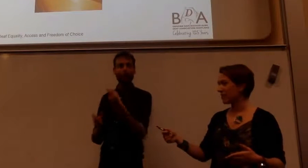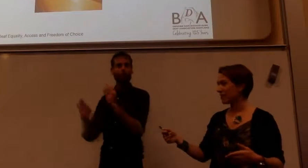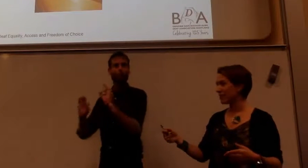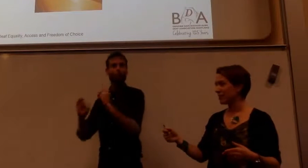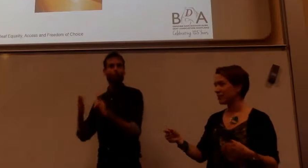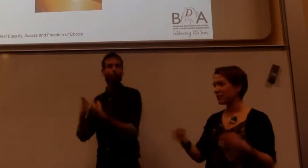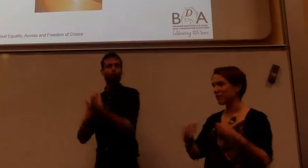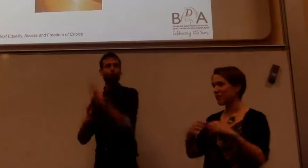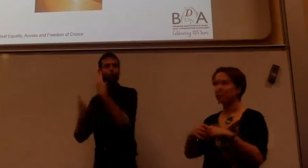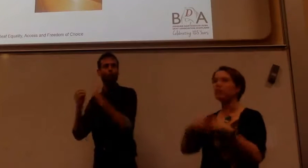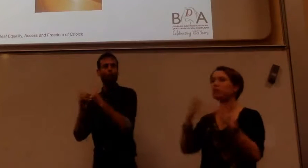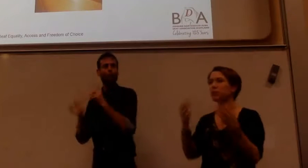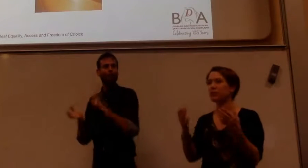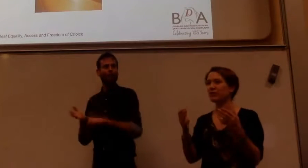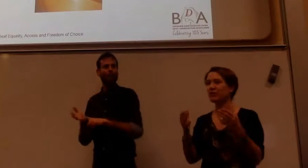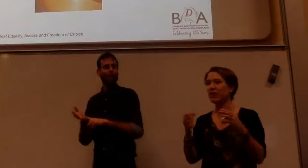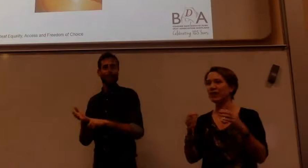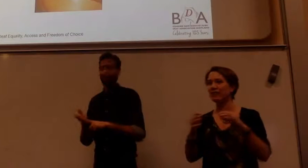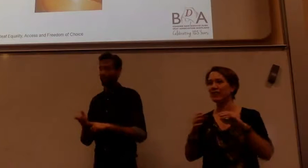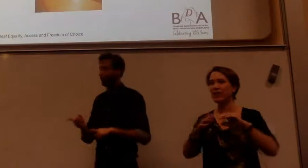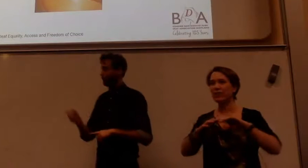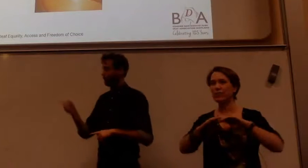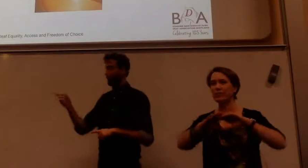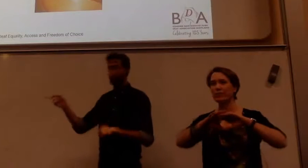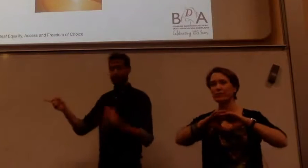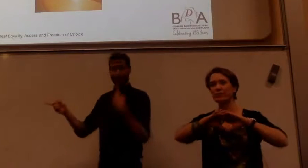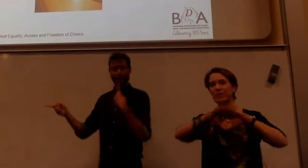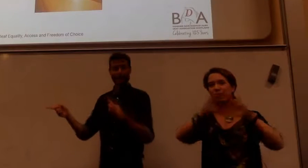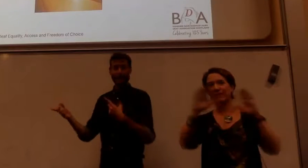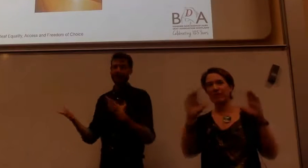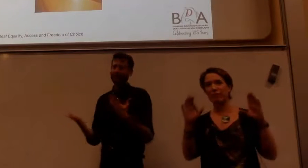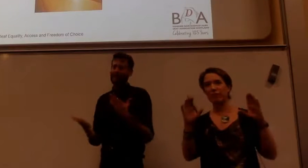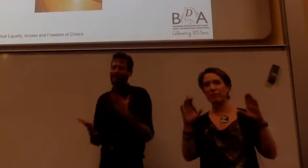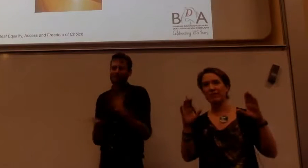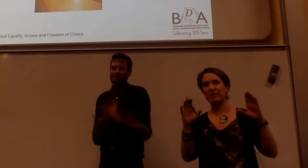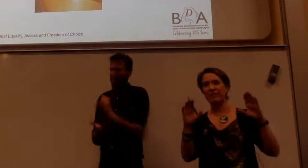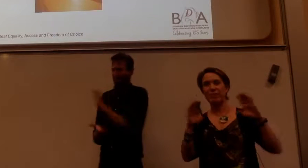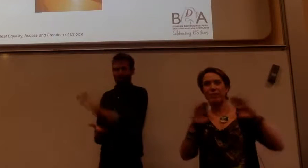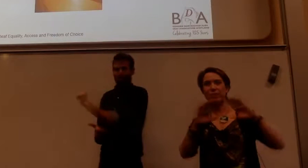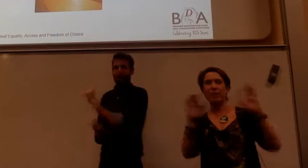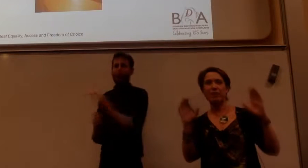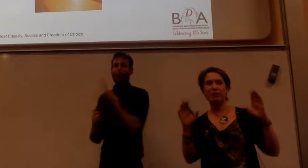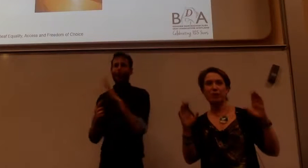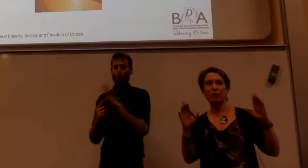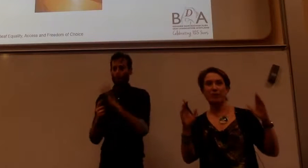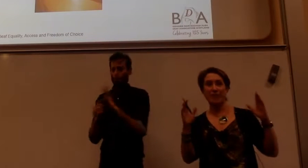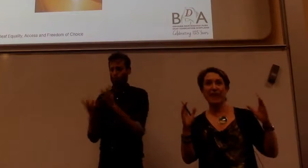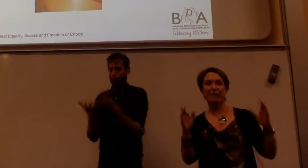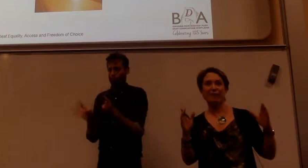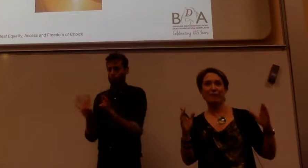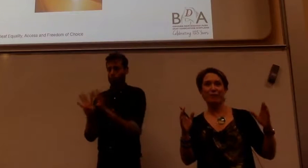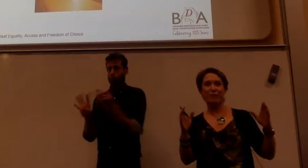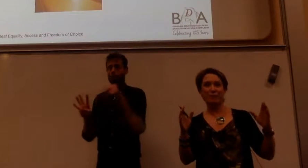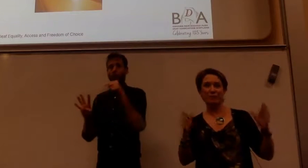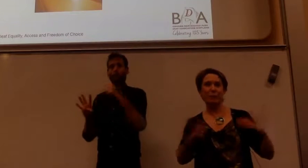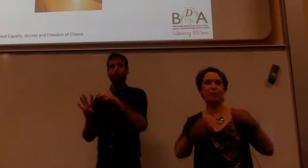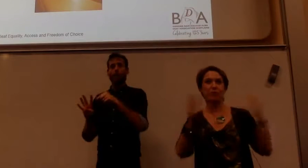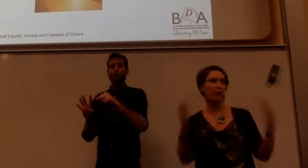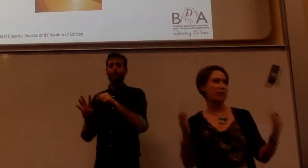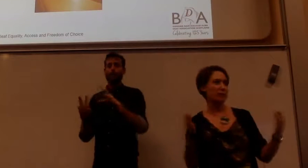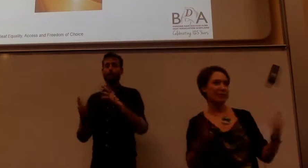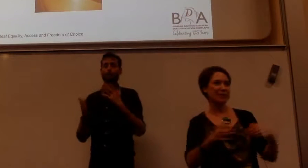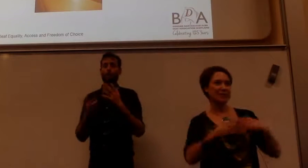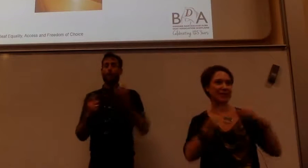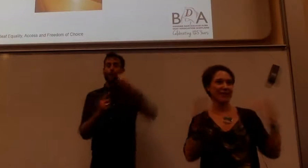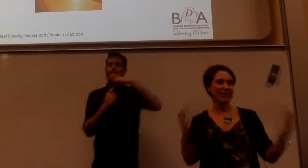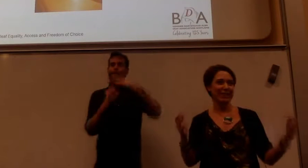says, it's really important that the BSL representatives on the main group are deaf and not just people who've